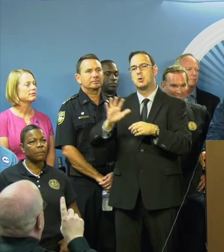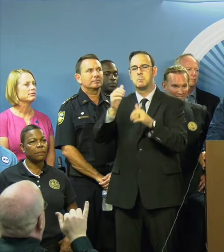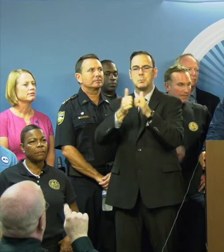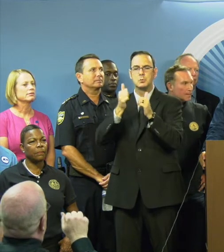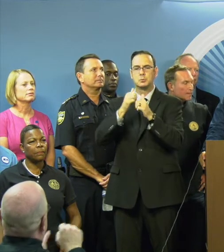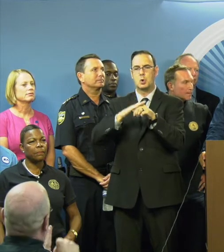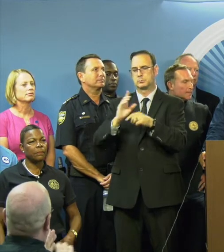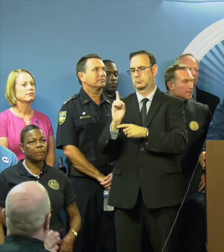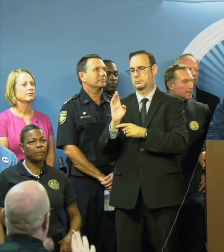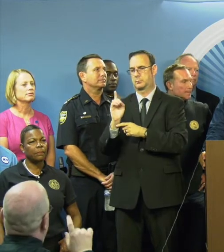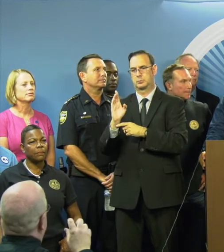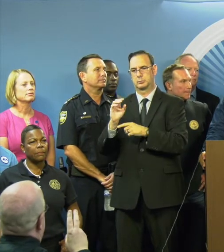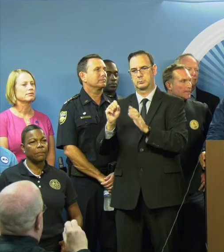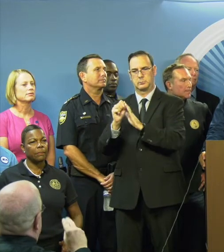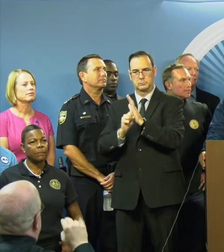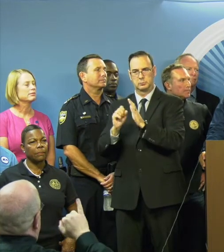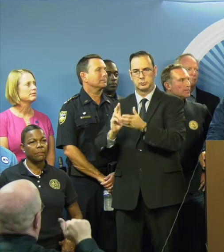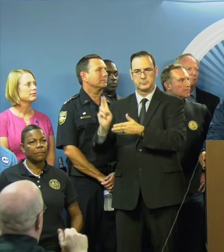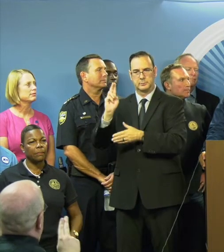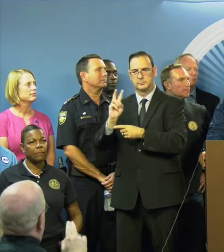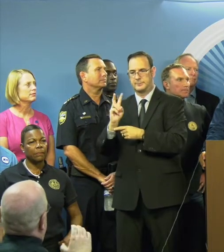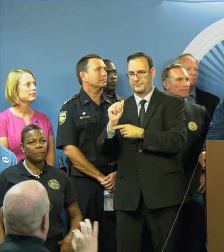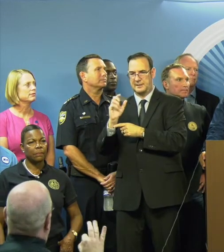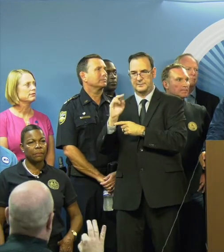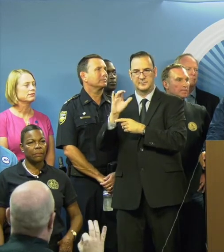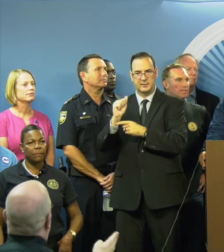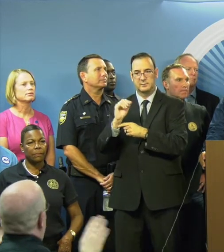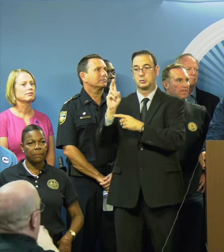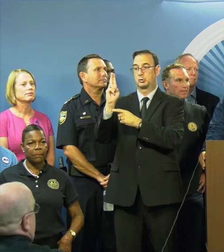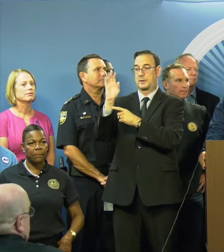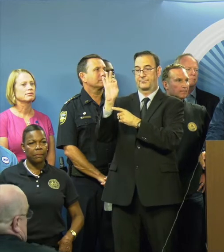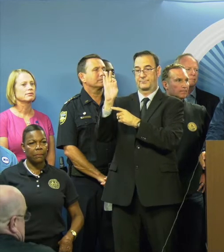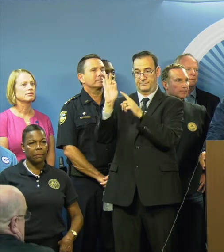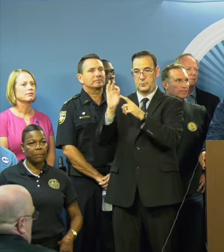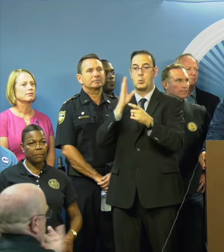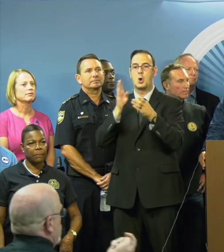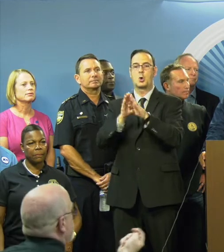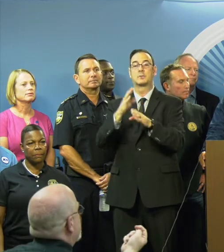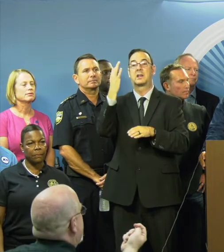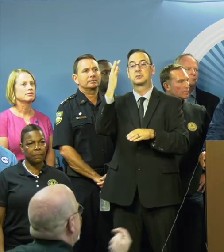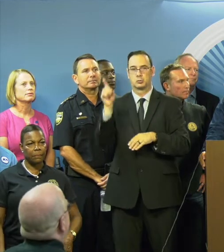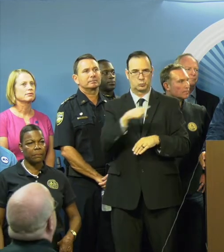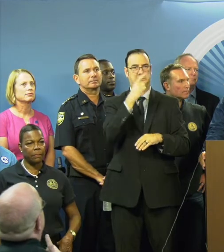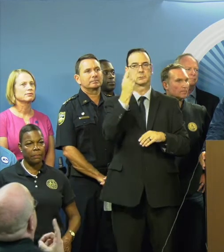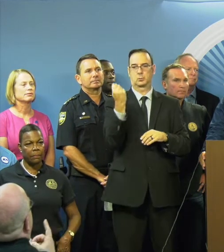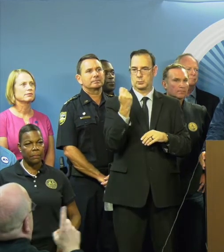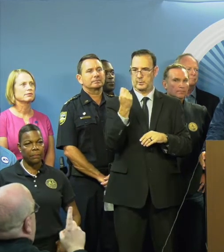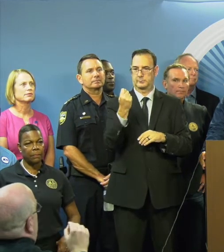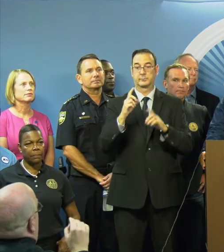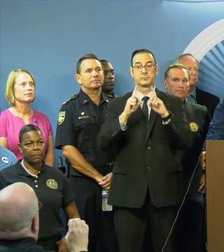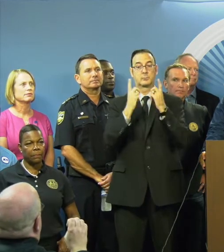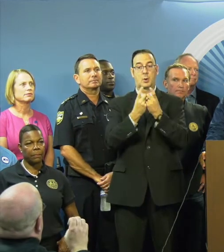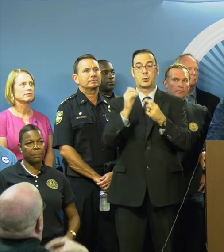Valencia College, and UCF. They're going to be closed Friday through Tuesday. And then the Department of Education in Florida held